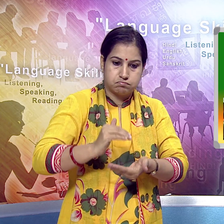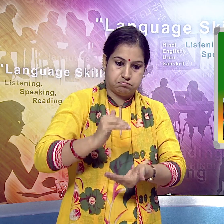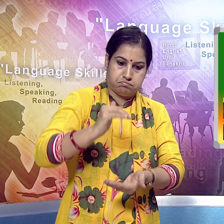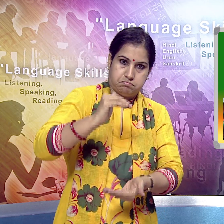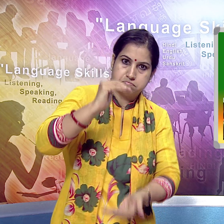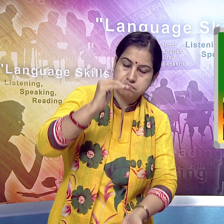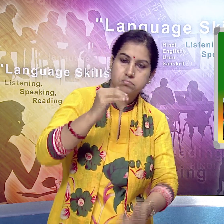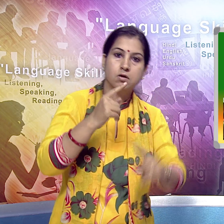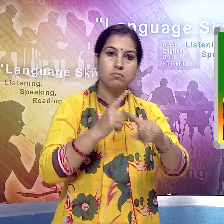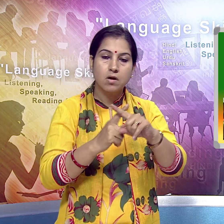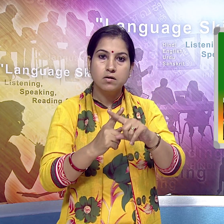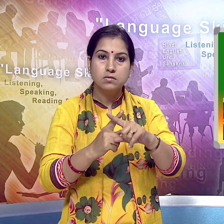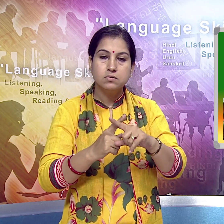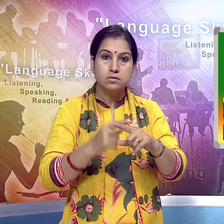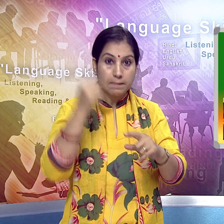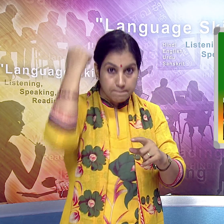and functioning of our brain.